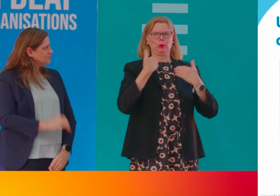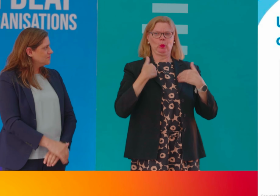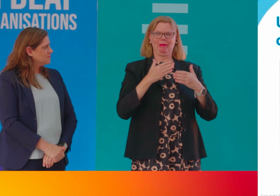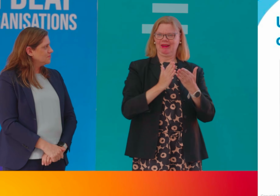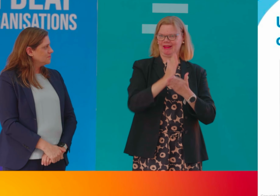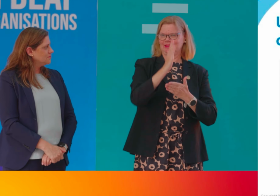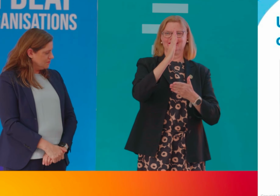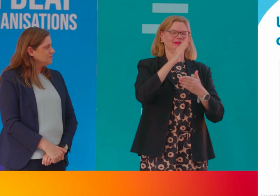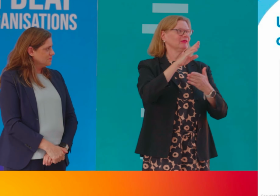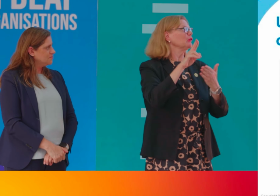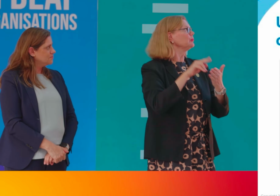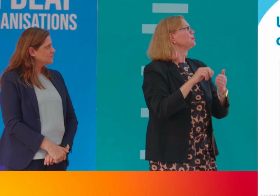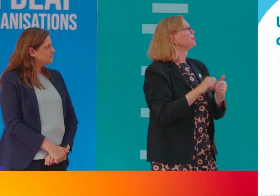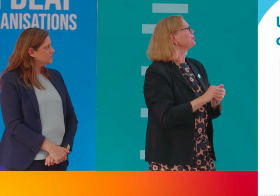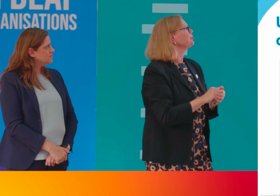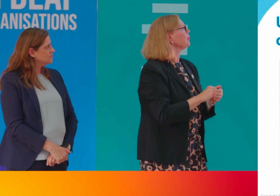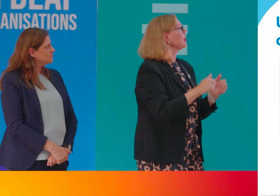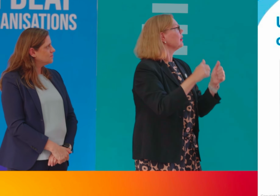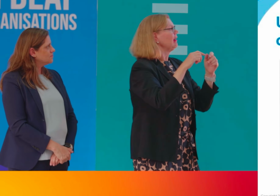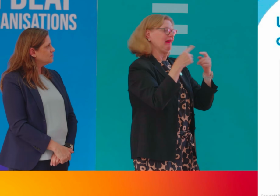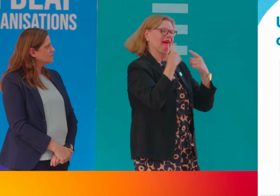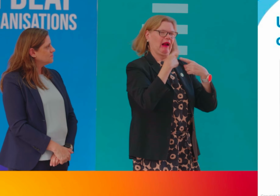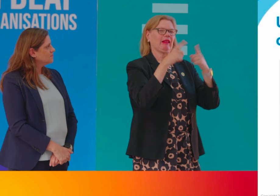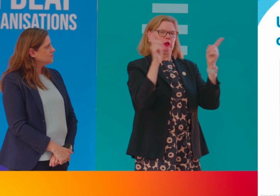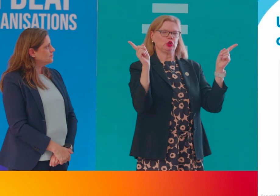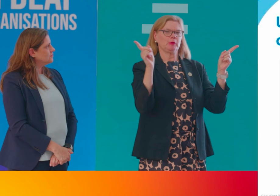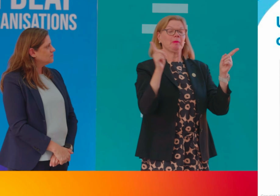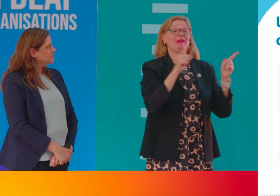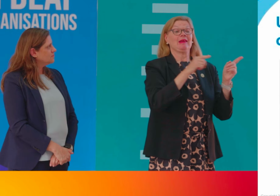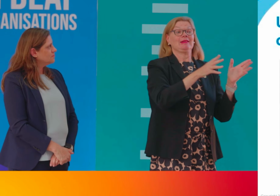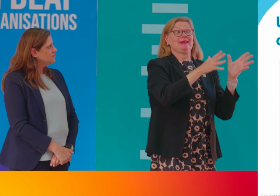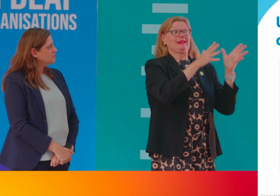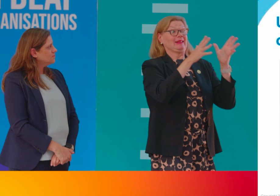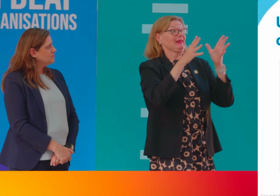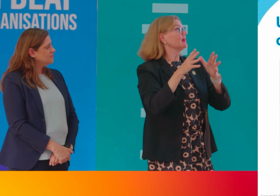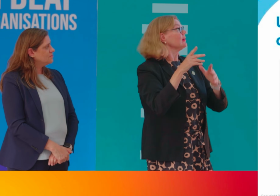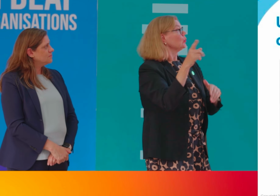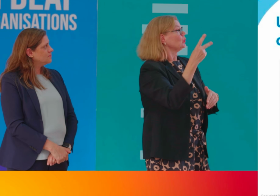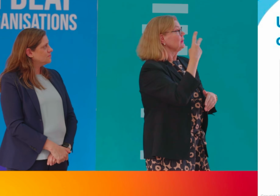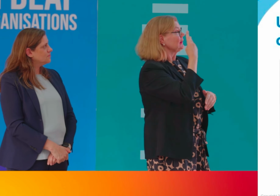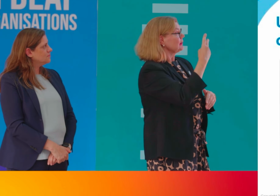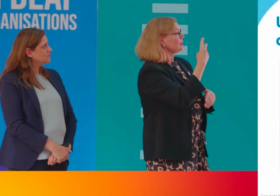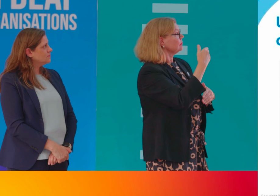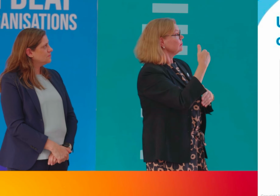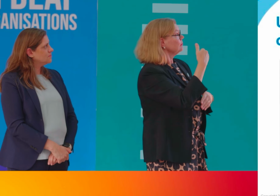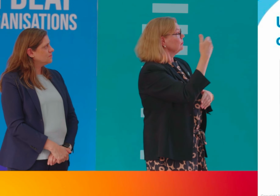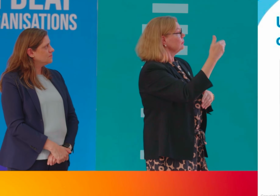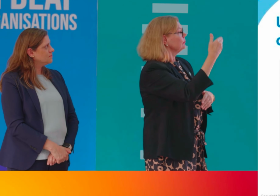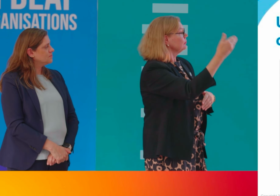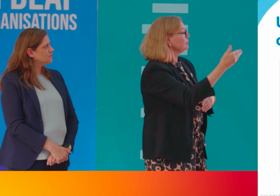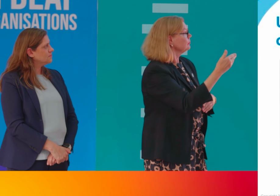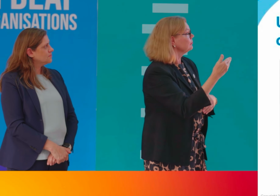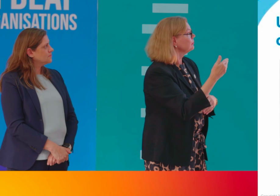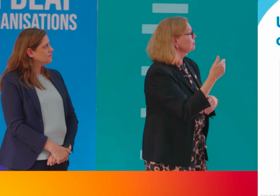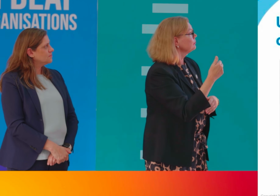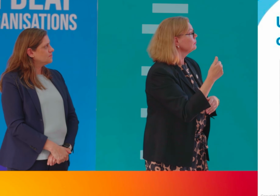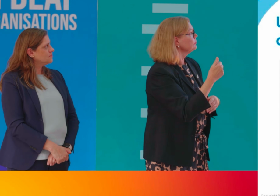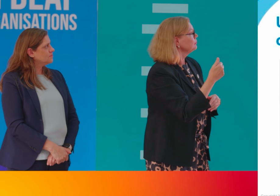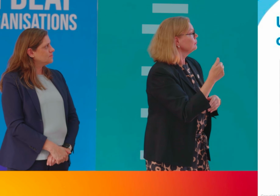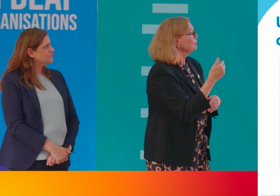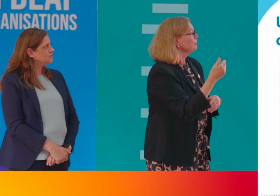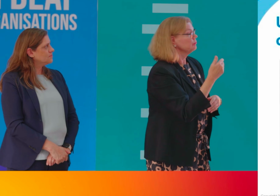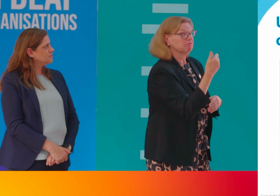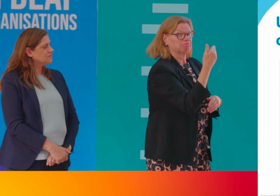the Declaration of Foundational Human Rights was done. Next slide, please.